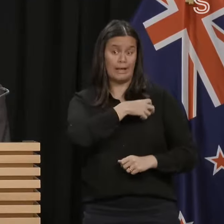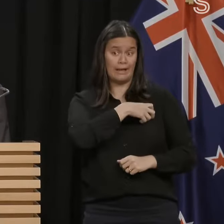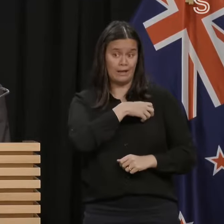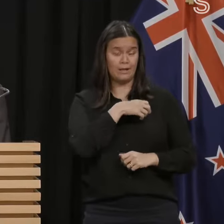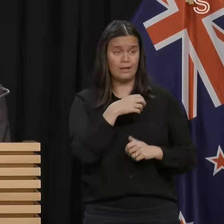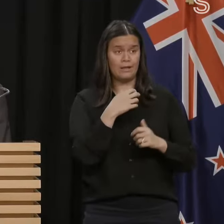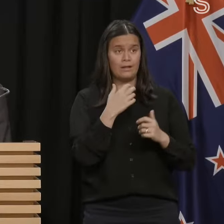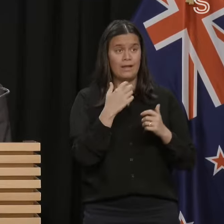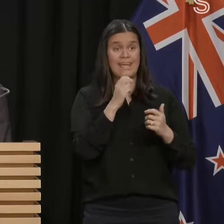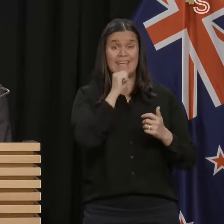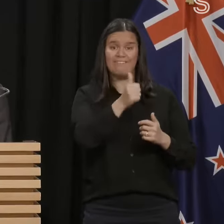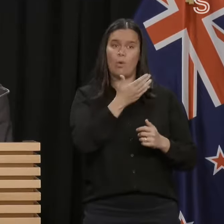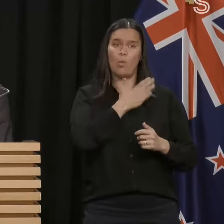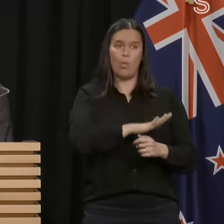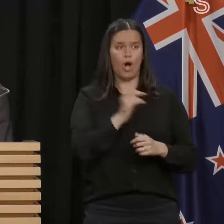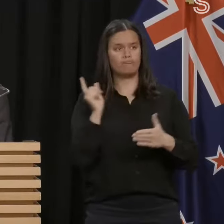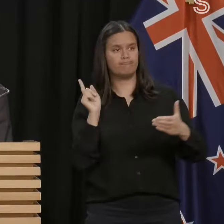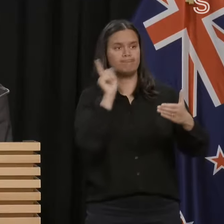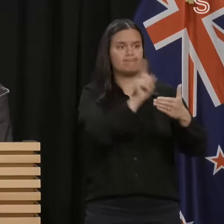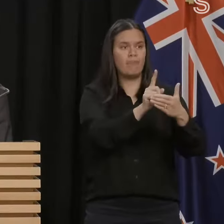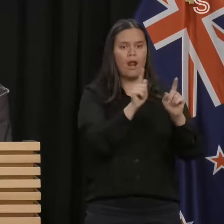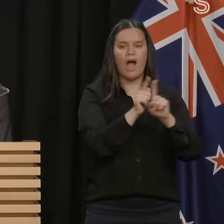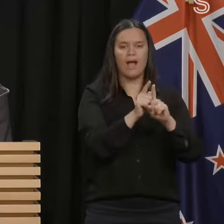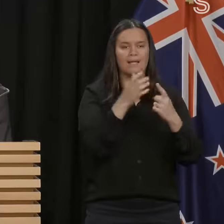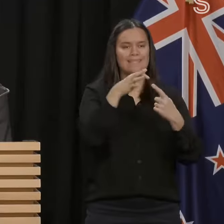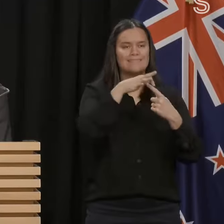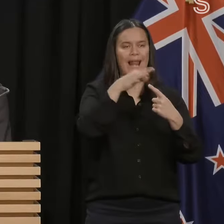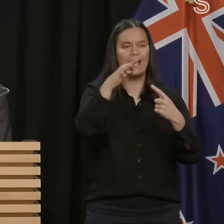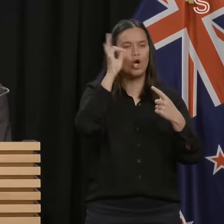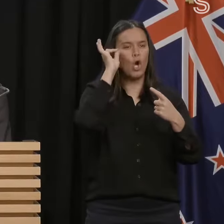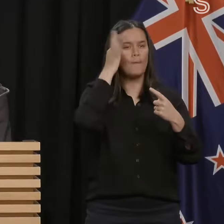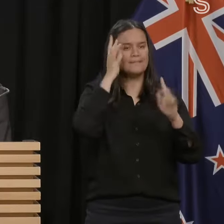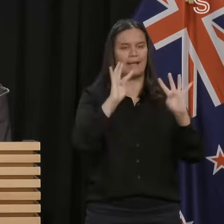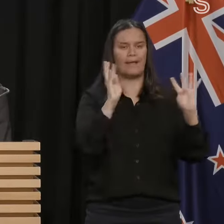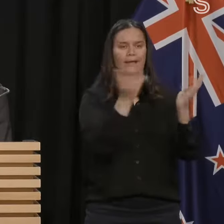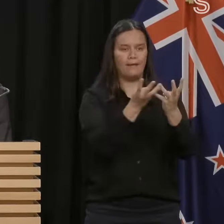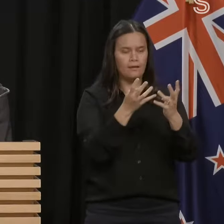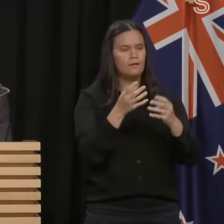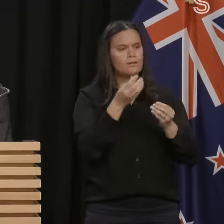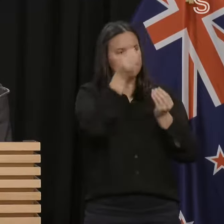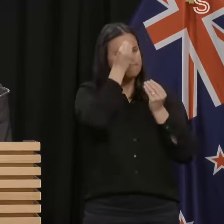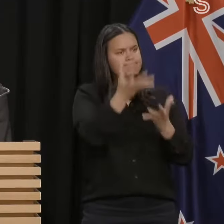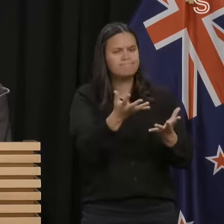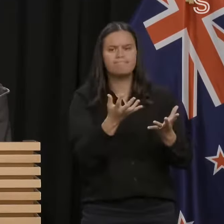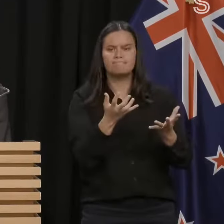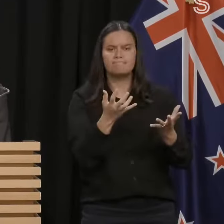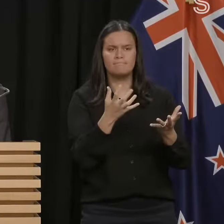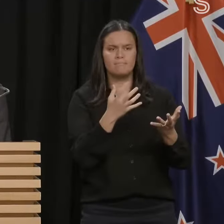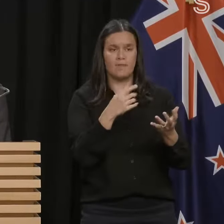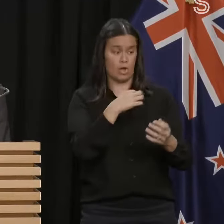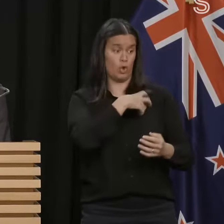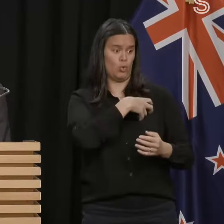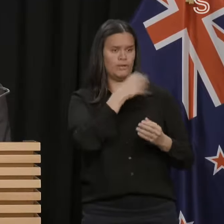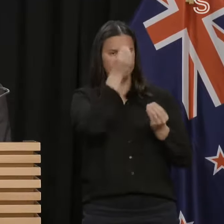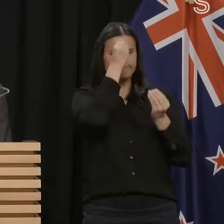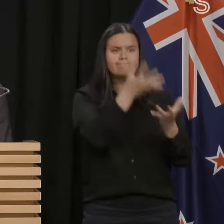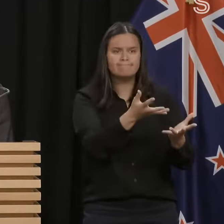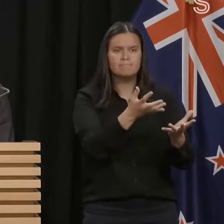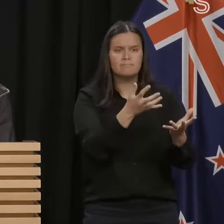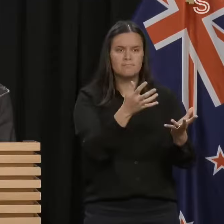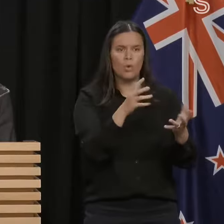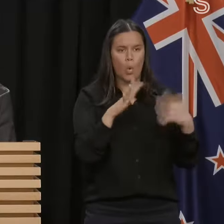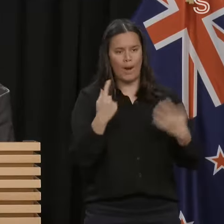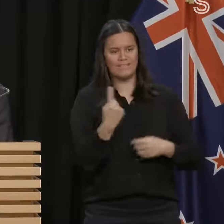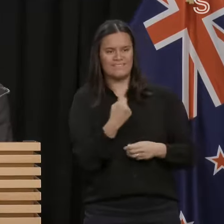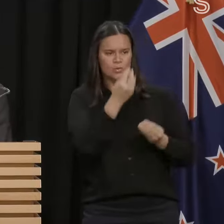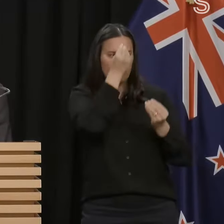to appear before a select committee or seek to influence government decision making using those general processes that are available to every New Zealander does